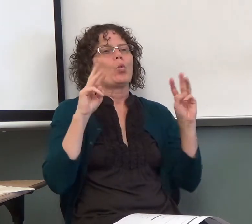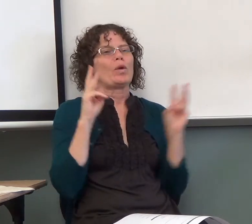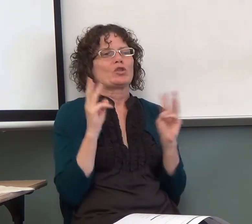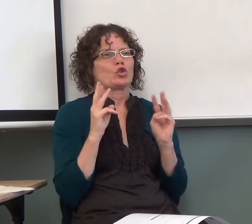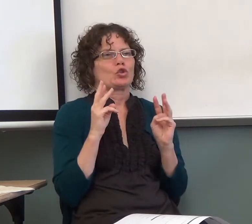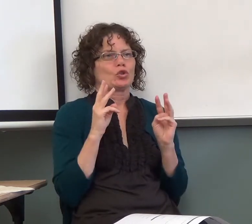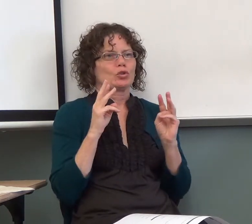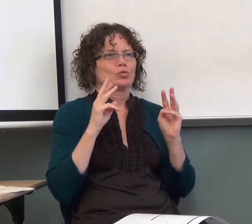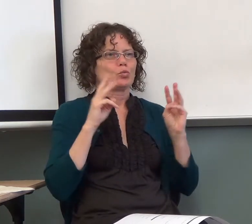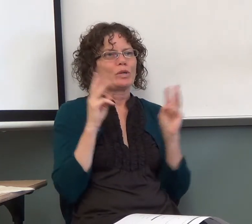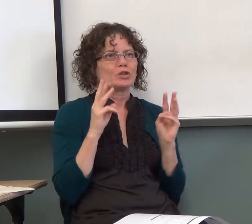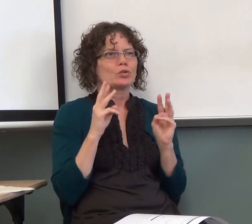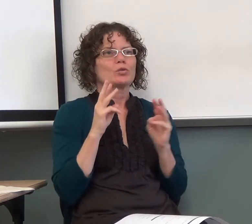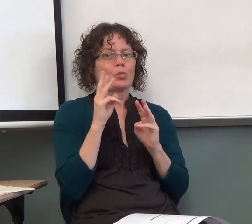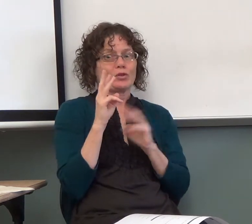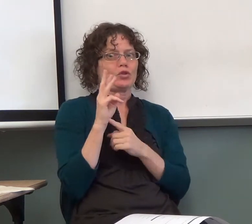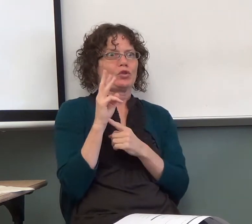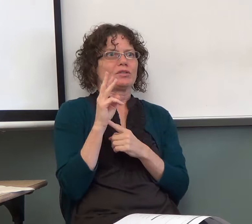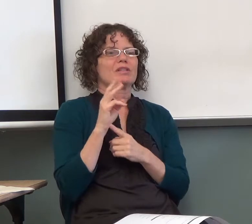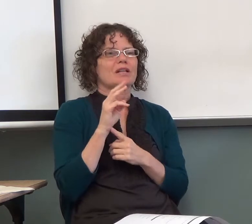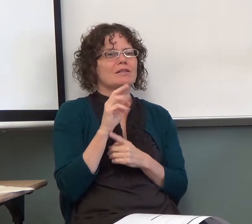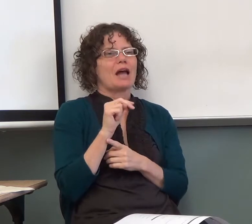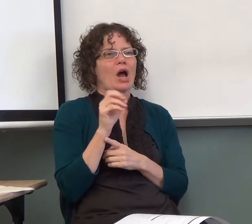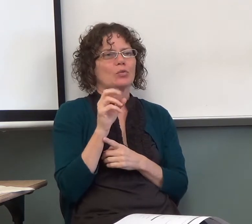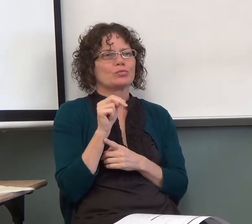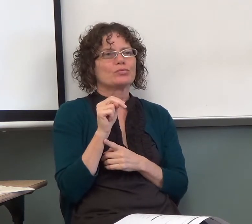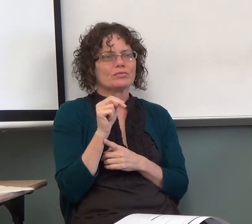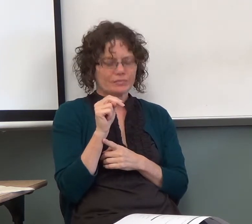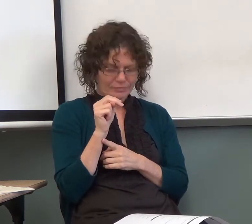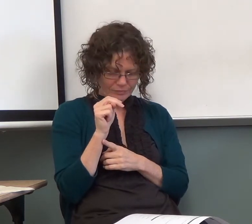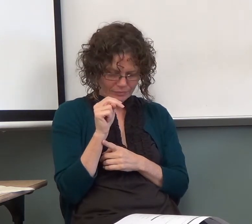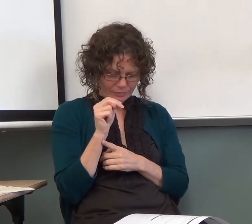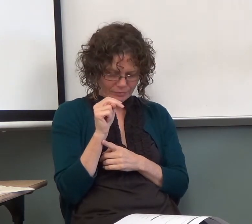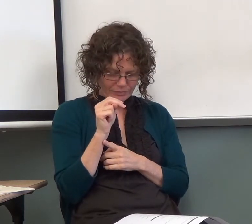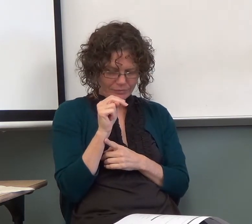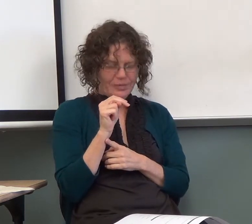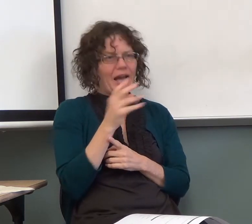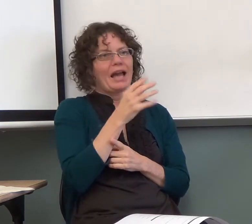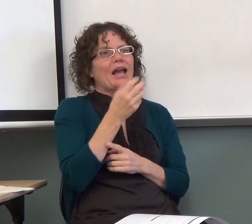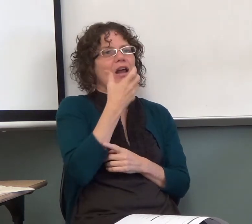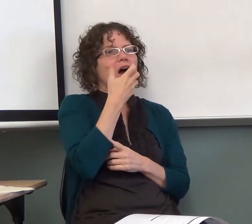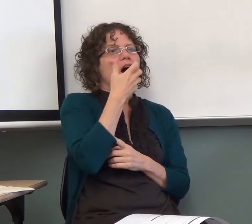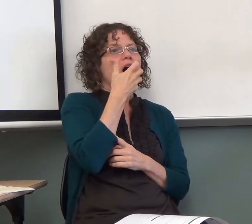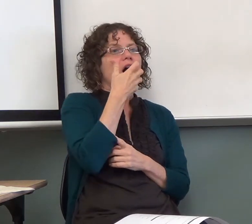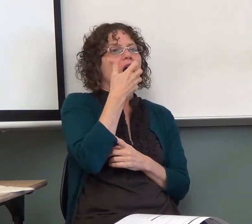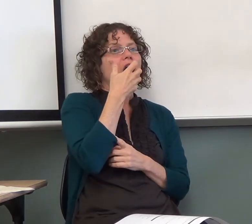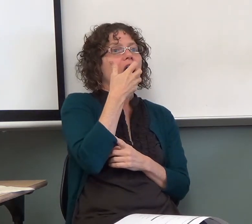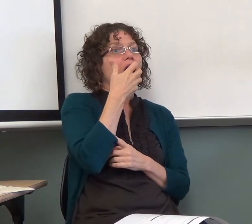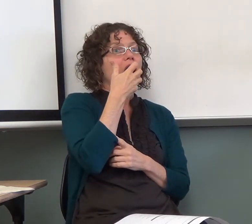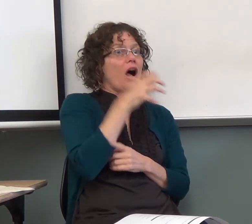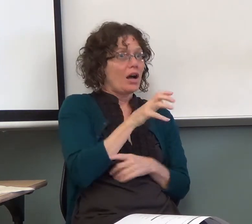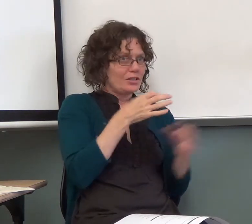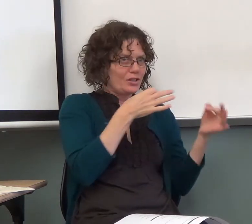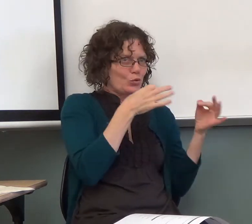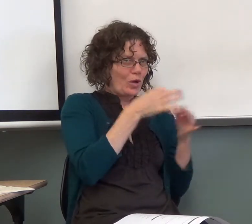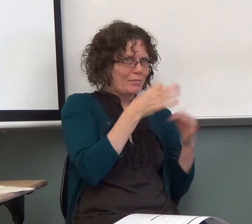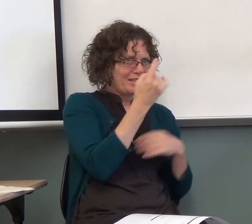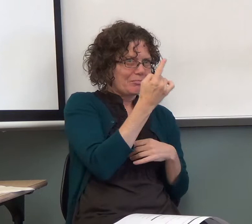a Noun. noun. Now we're getting it. And. No. Hot. Describe. Yes. Hot describes something, doesn't it? Describes